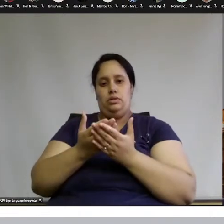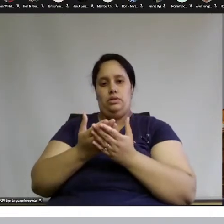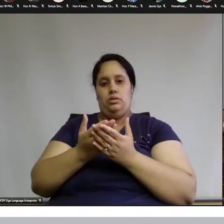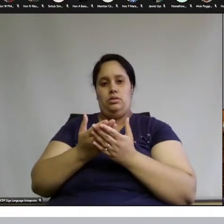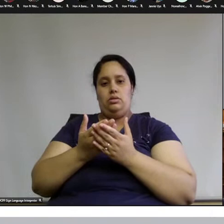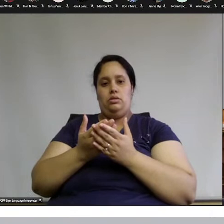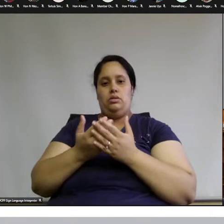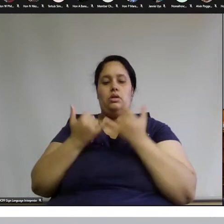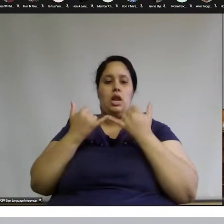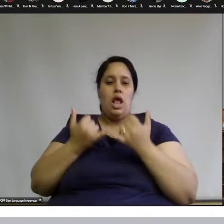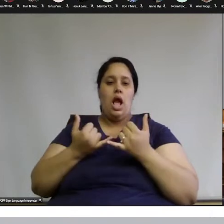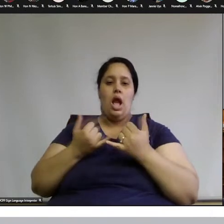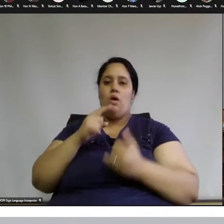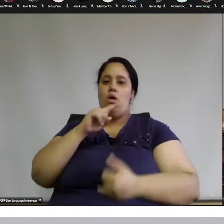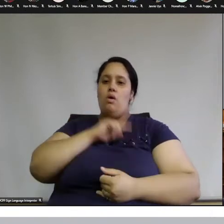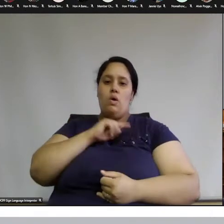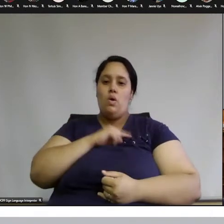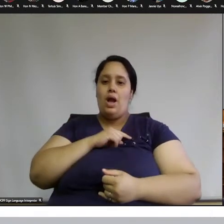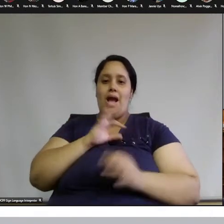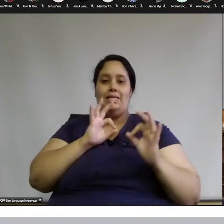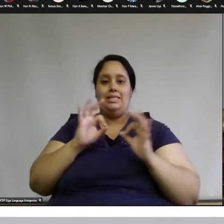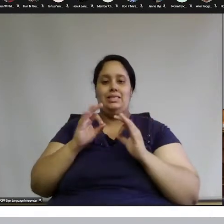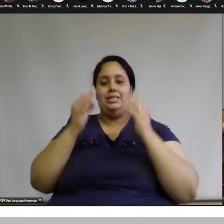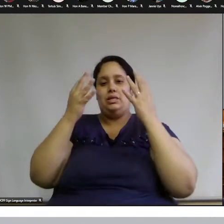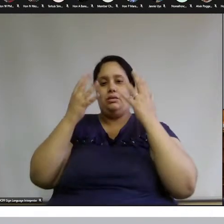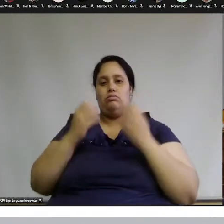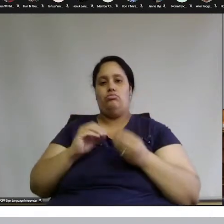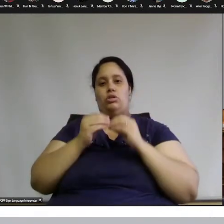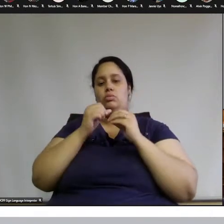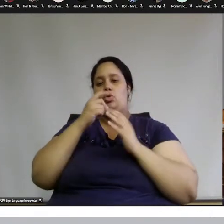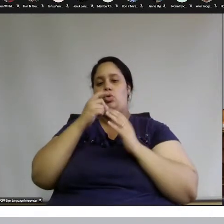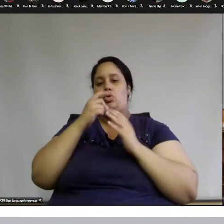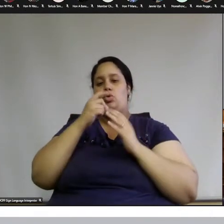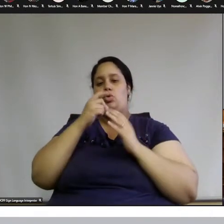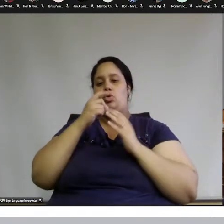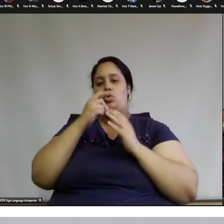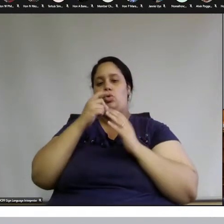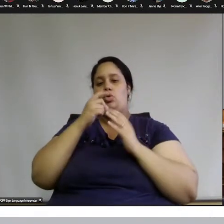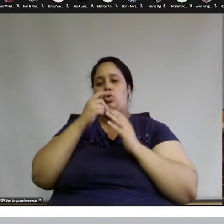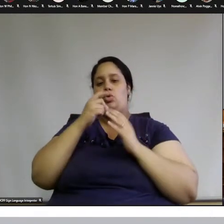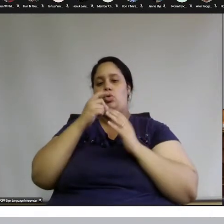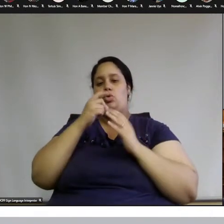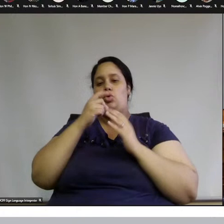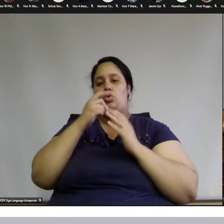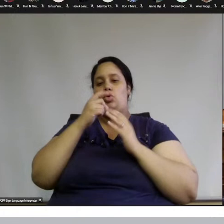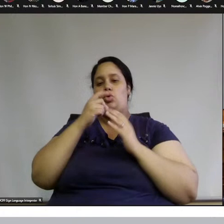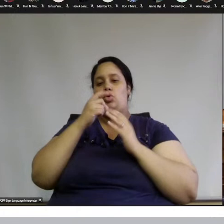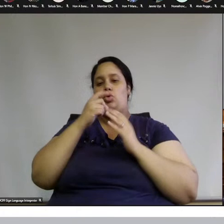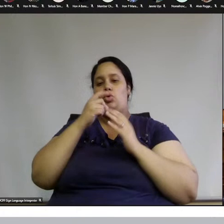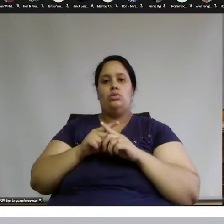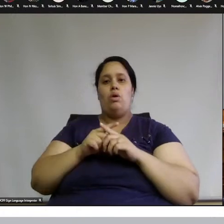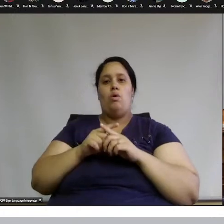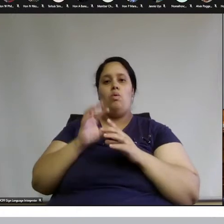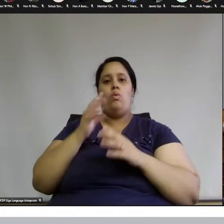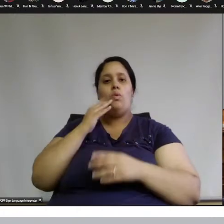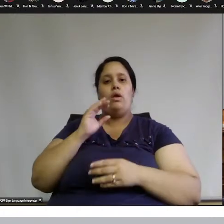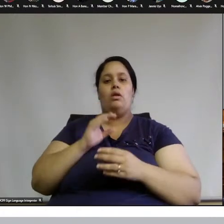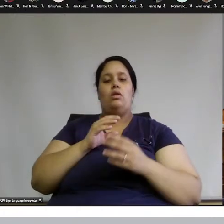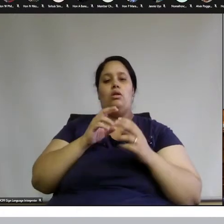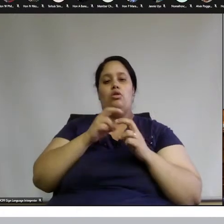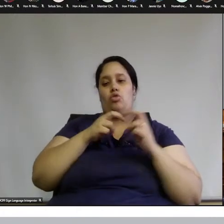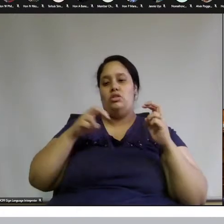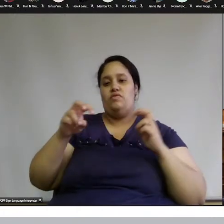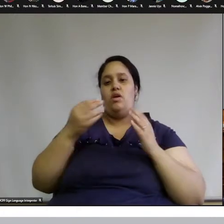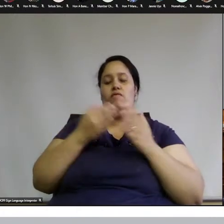Now, why is this adjustment not correcting that situation? Even on the allocations transferred to